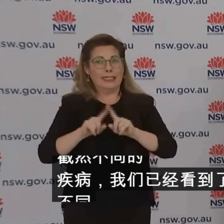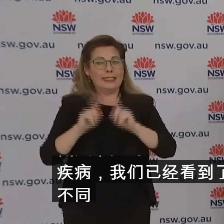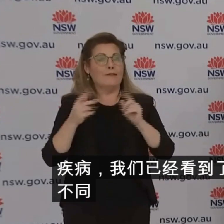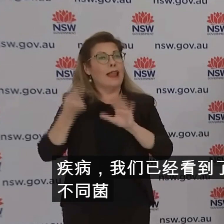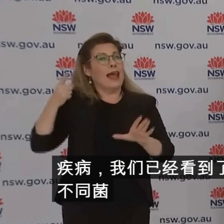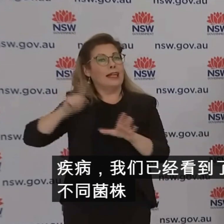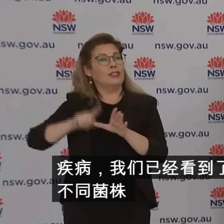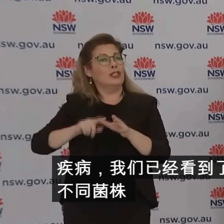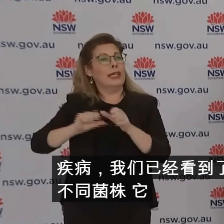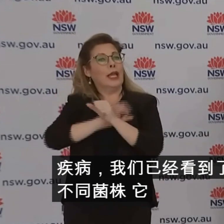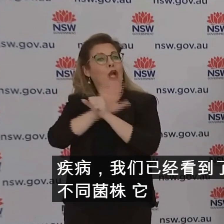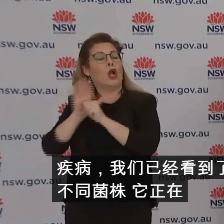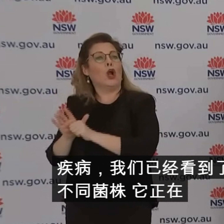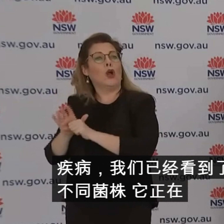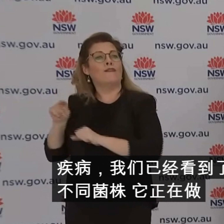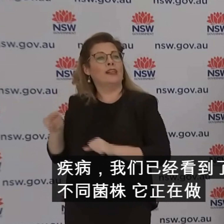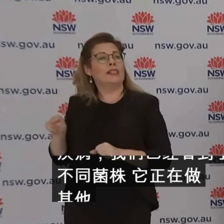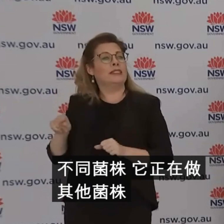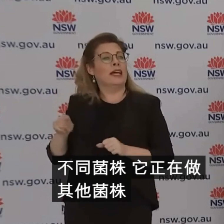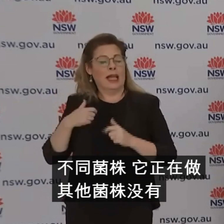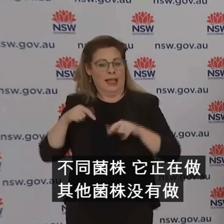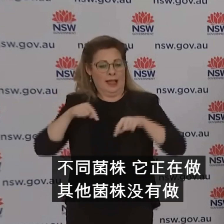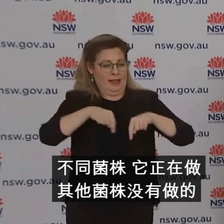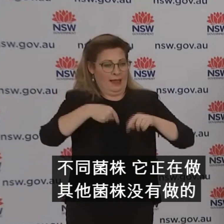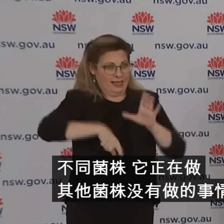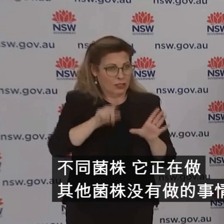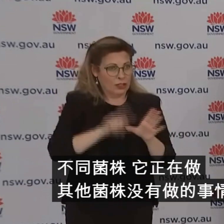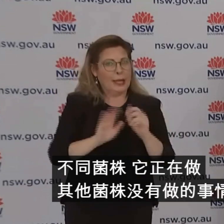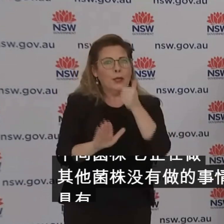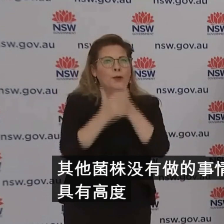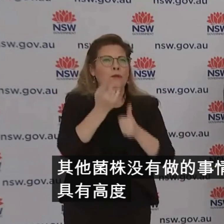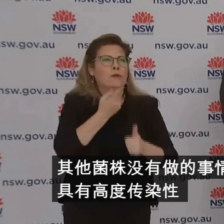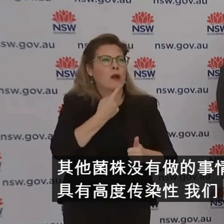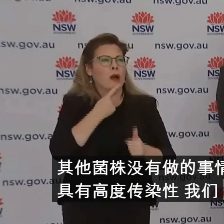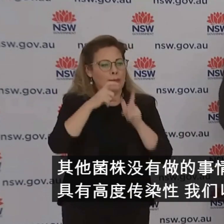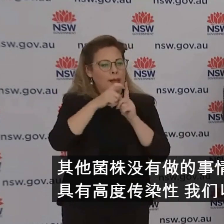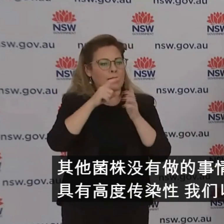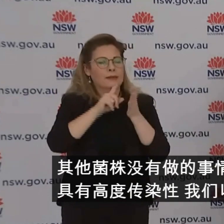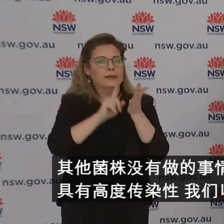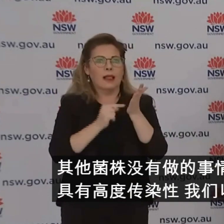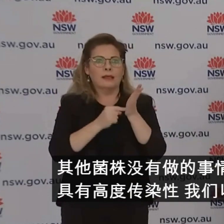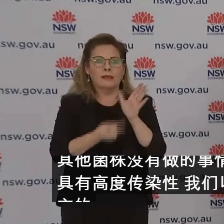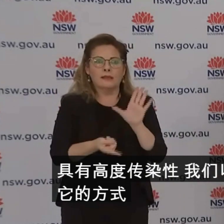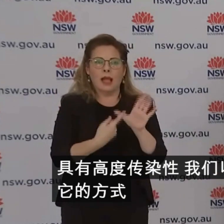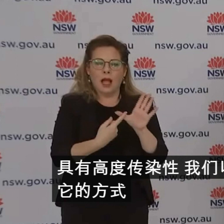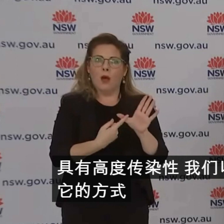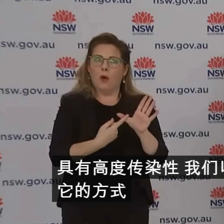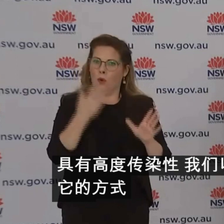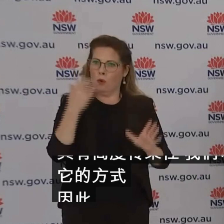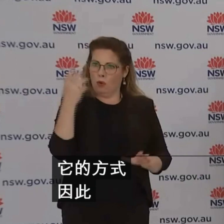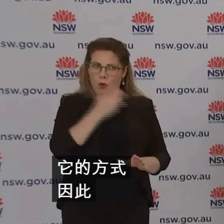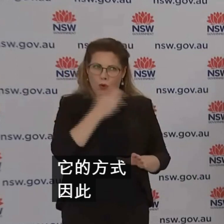of COVID, a different strain. It's doing things that other strains did not do. It's highly contagious in ways we'd not seen it